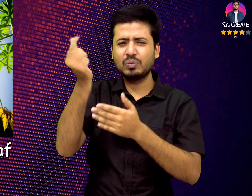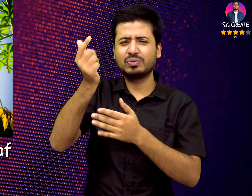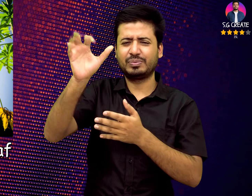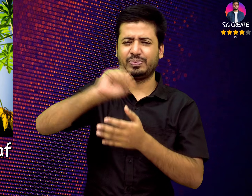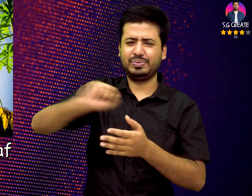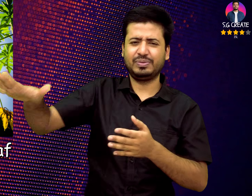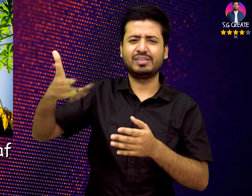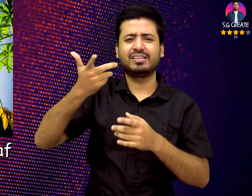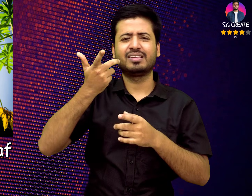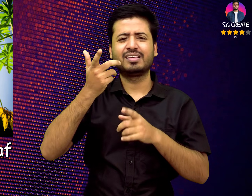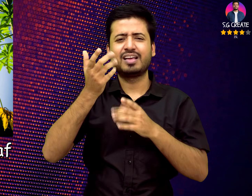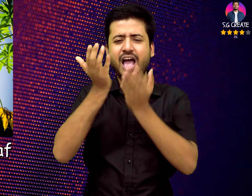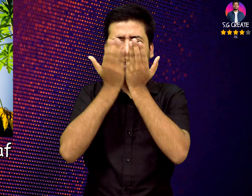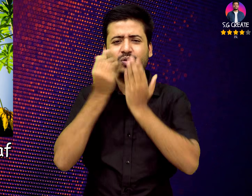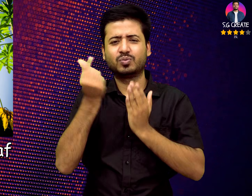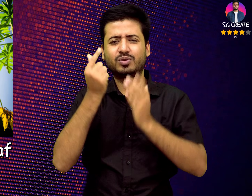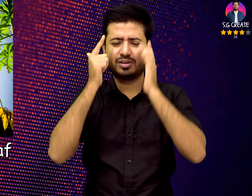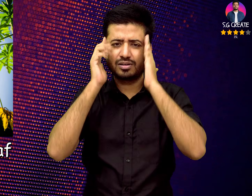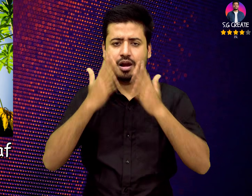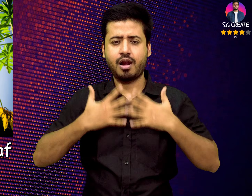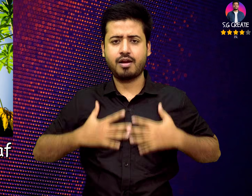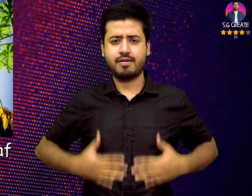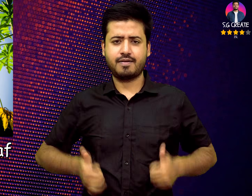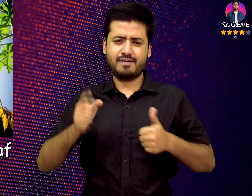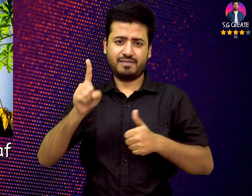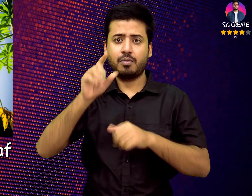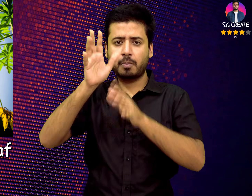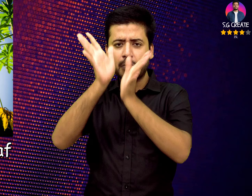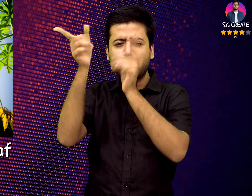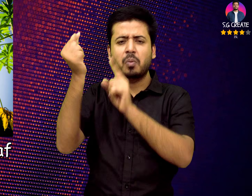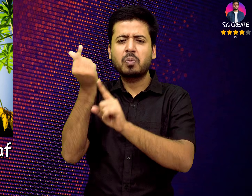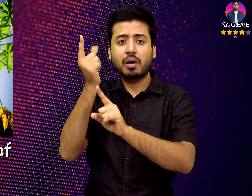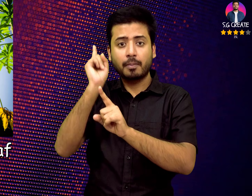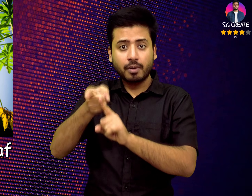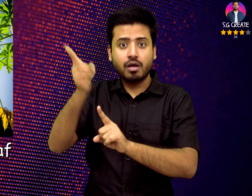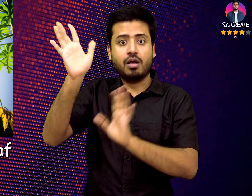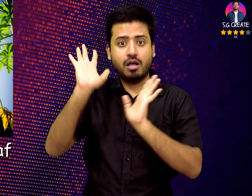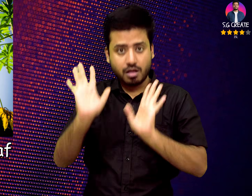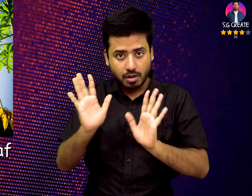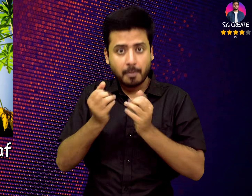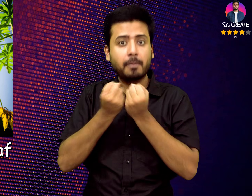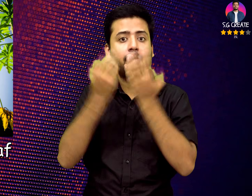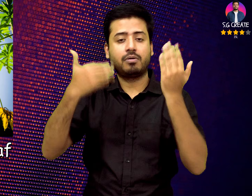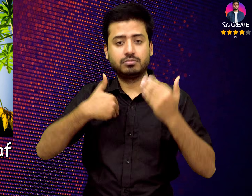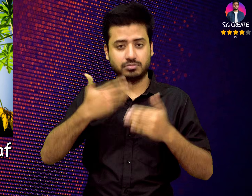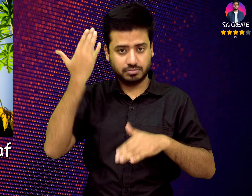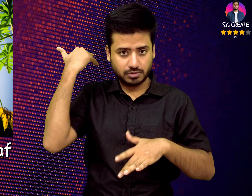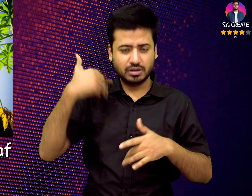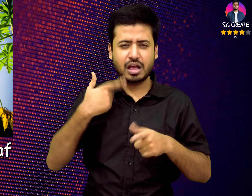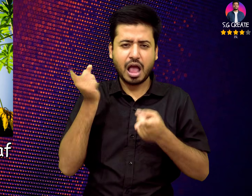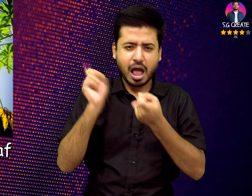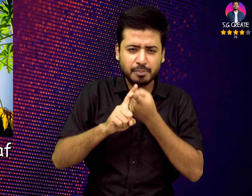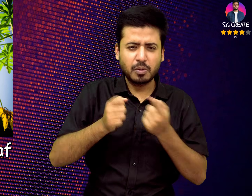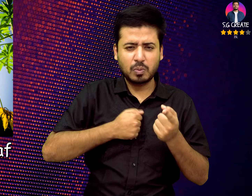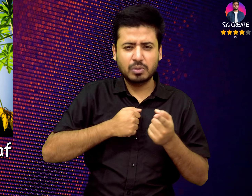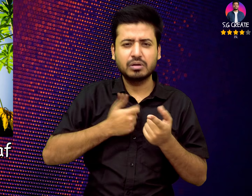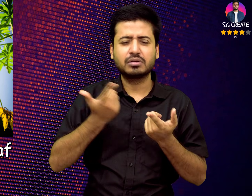of immortality, the leaf has historically been crushed into medicinal pastes to treat severe skin ailments and rejuvenate dull